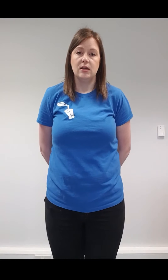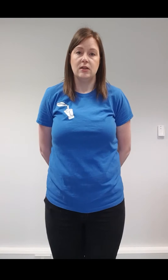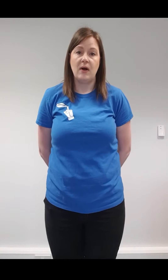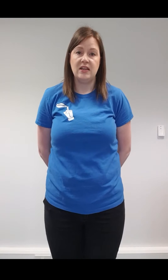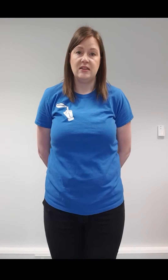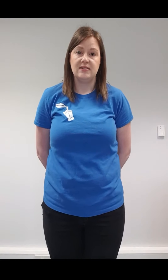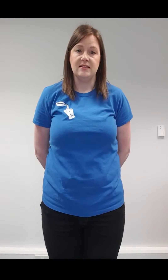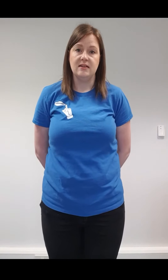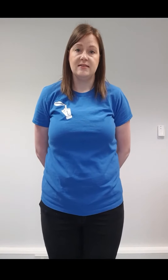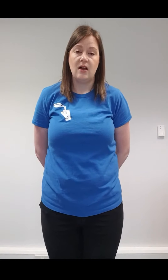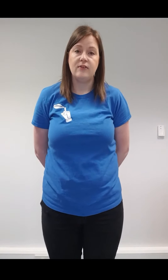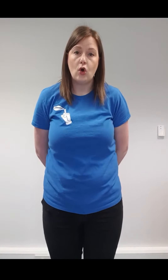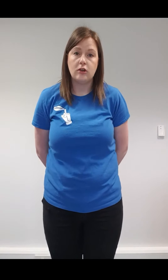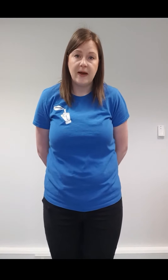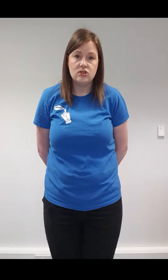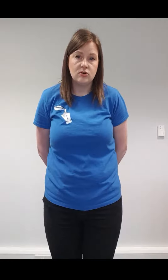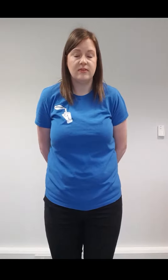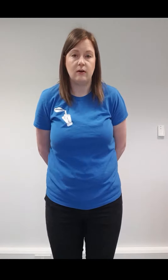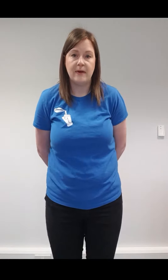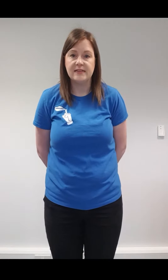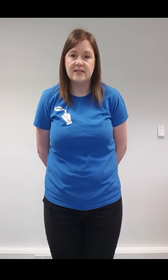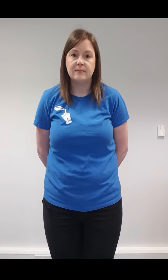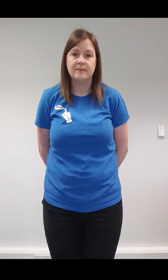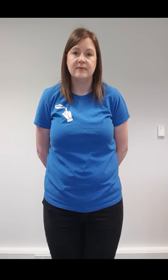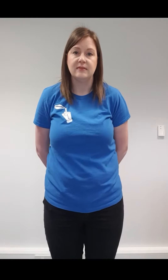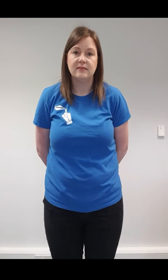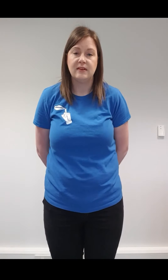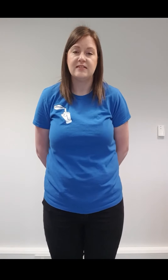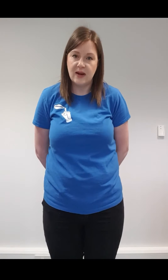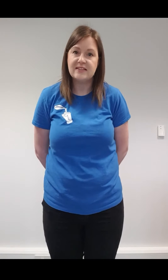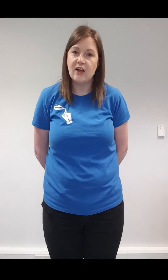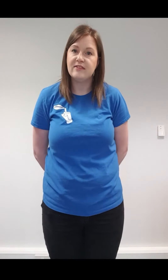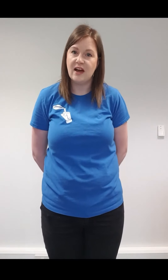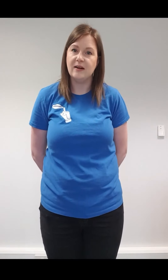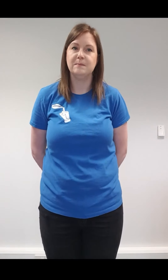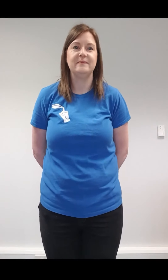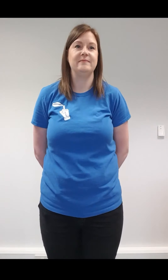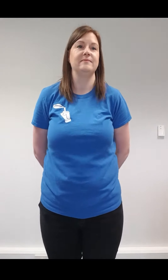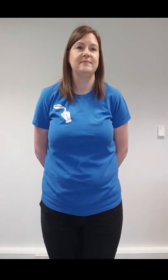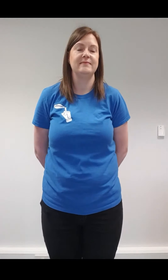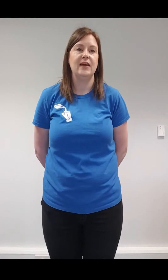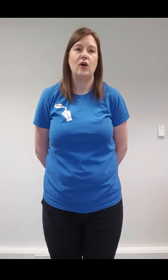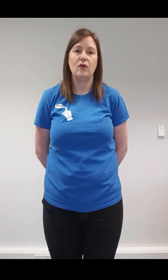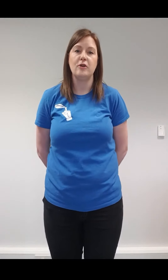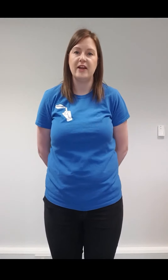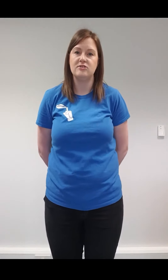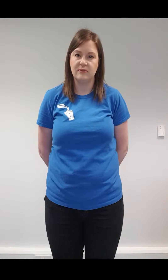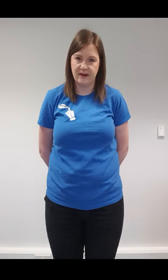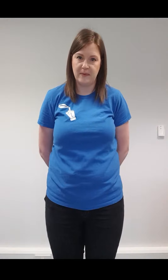You might need the assistance of an occupational therapist. So let's learn the sign. Occupational